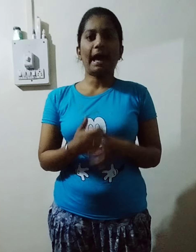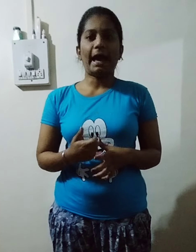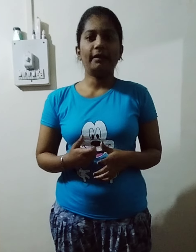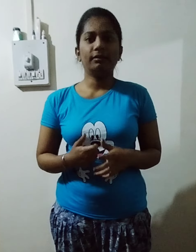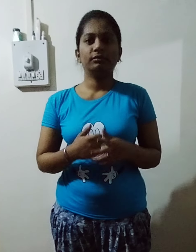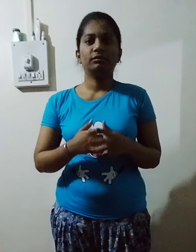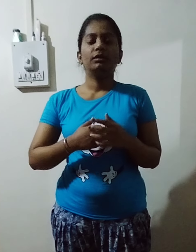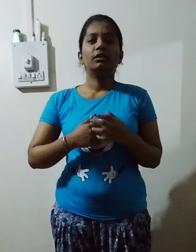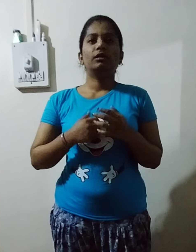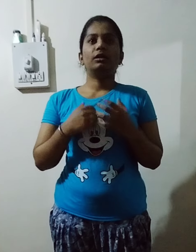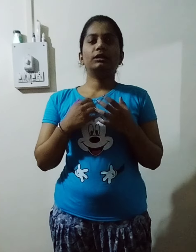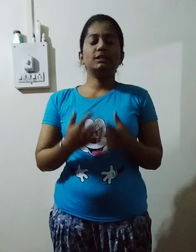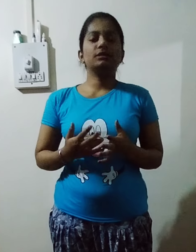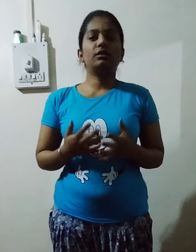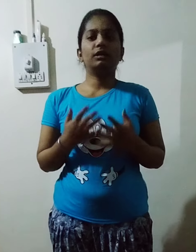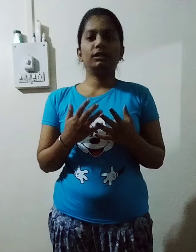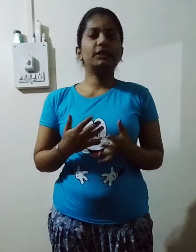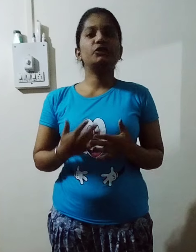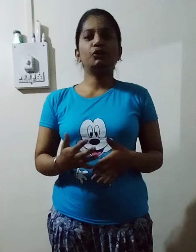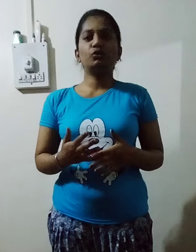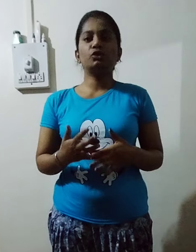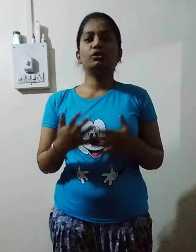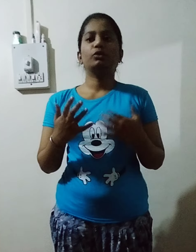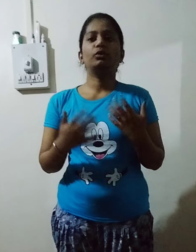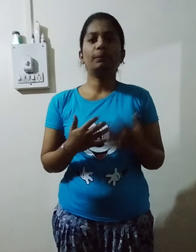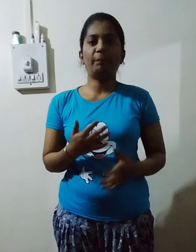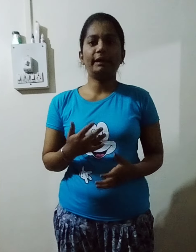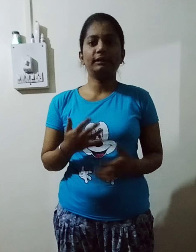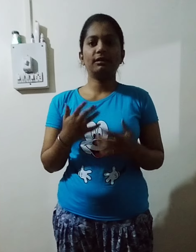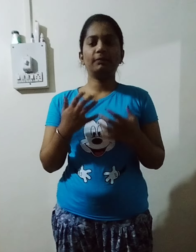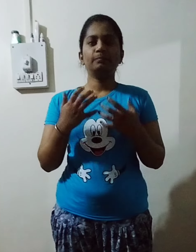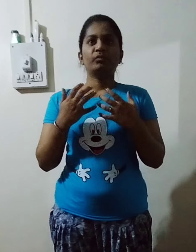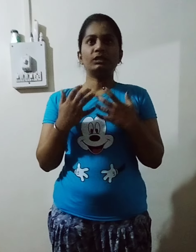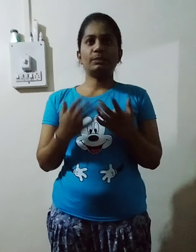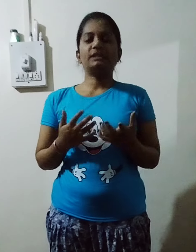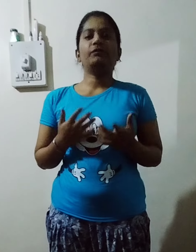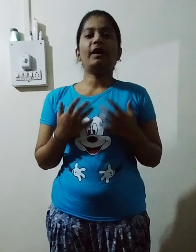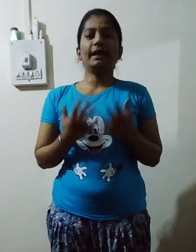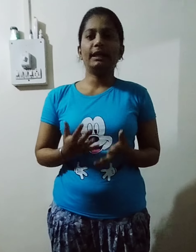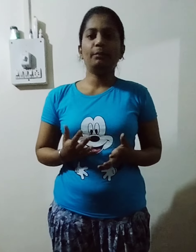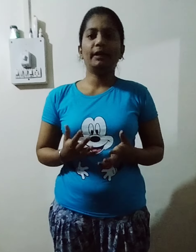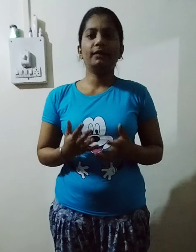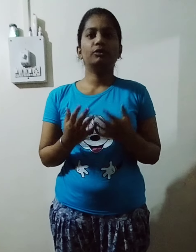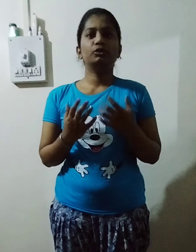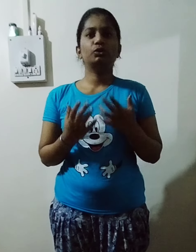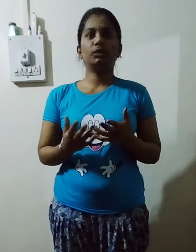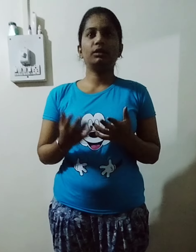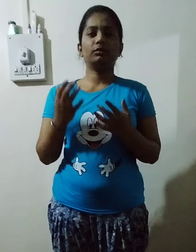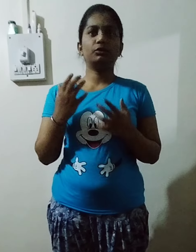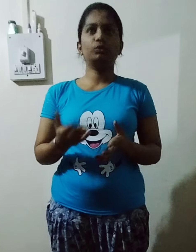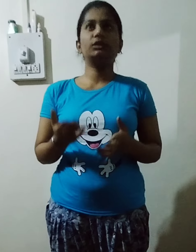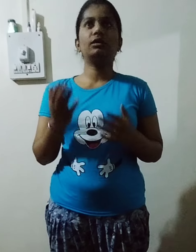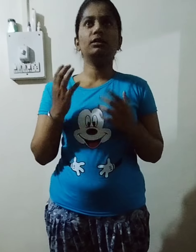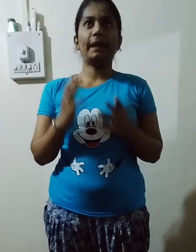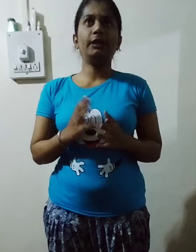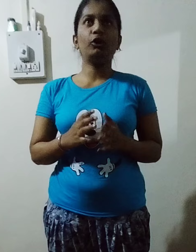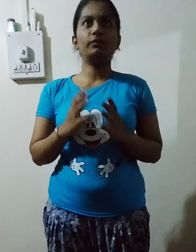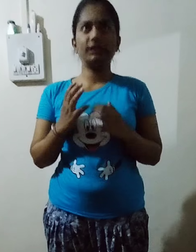add. It is used to append the specified element to the end of the